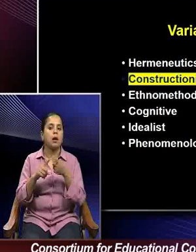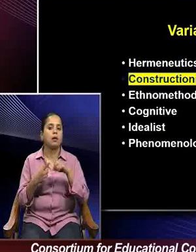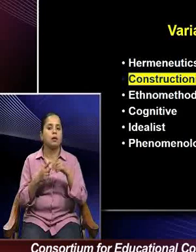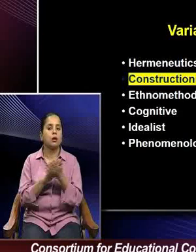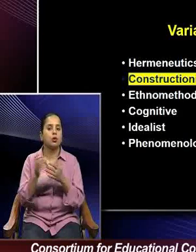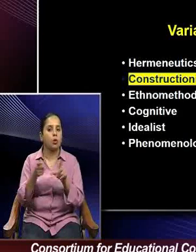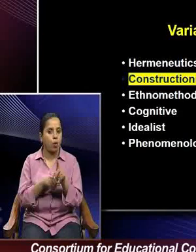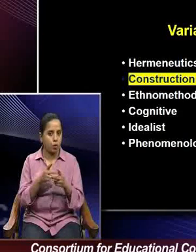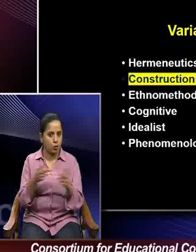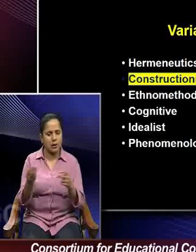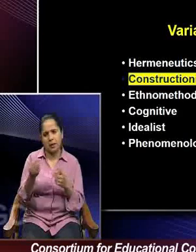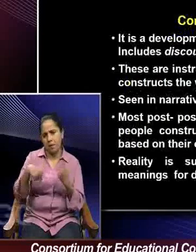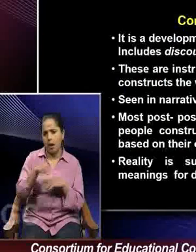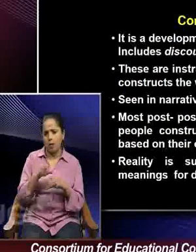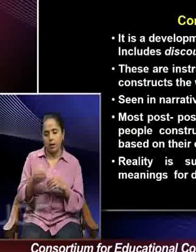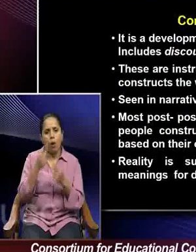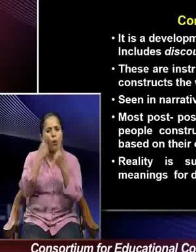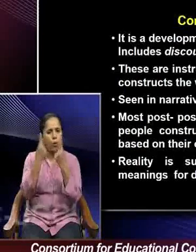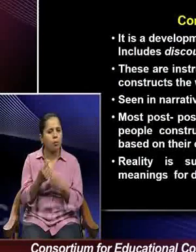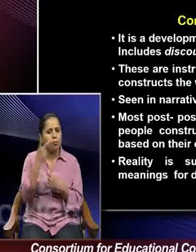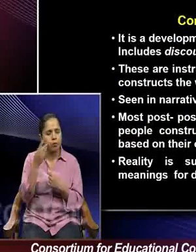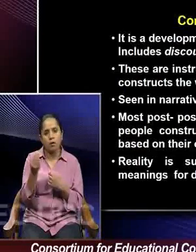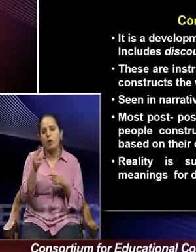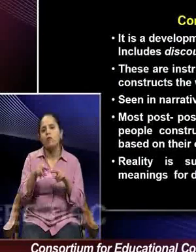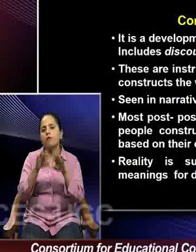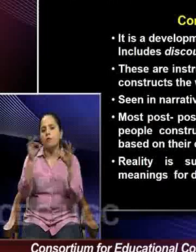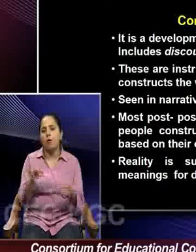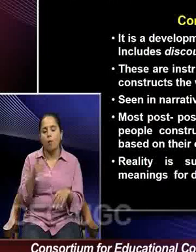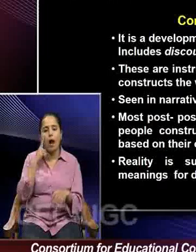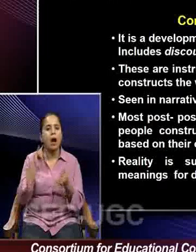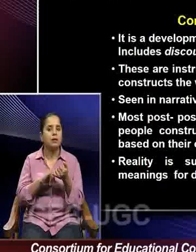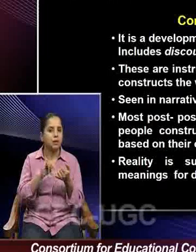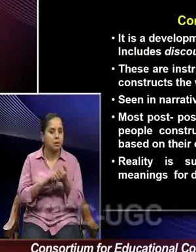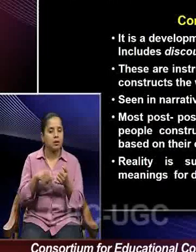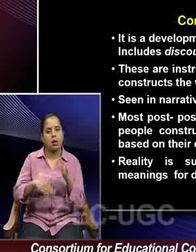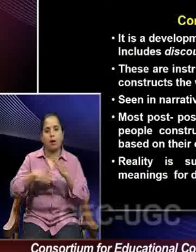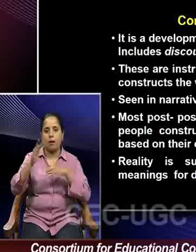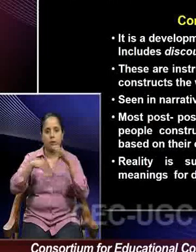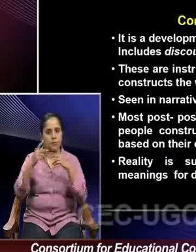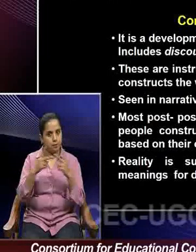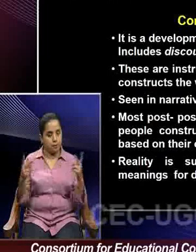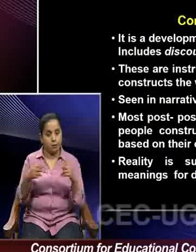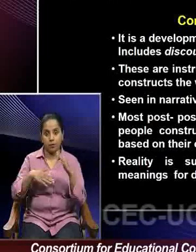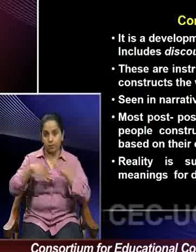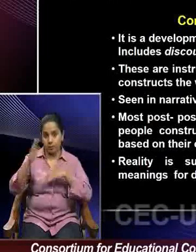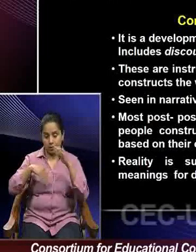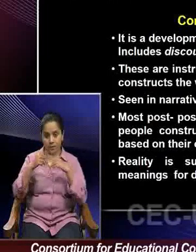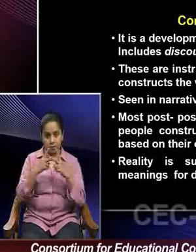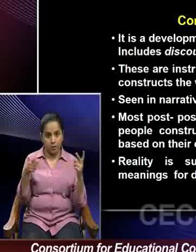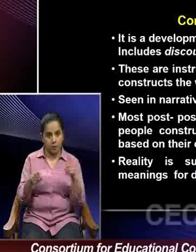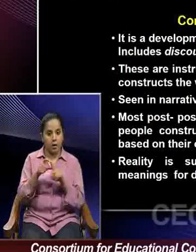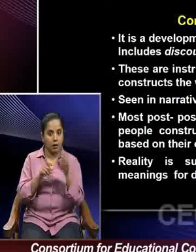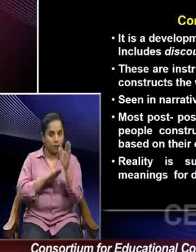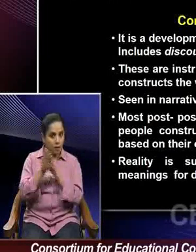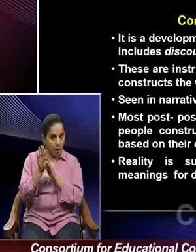some of them. Now let us examine one of the forms of ISS, which is constructivism. Constructivism is a